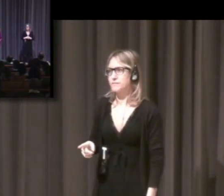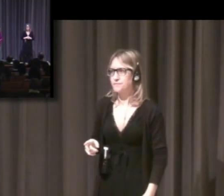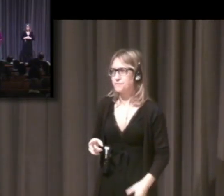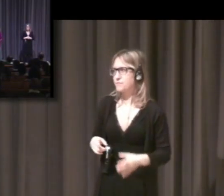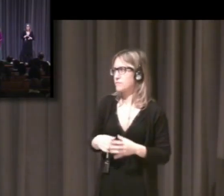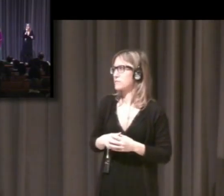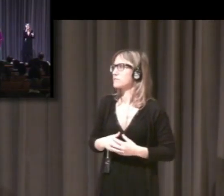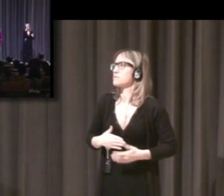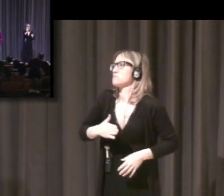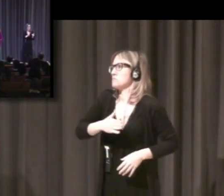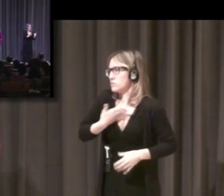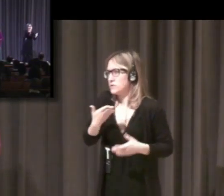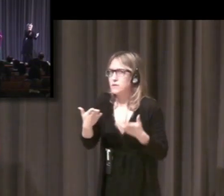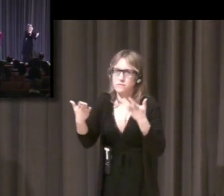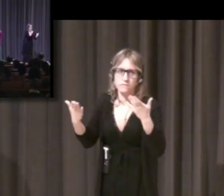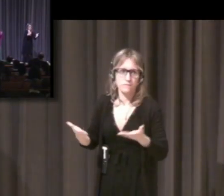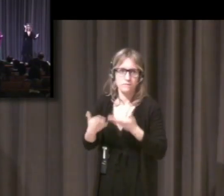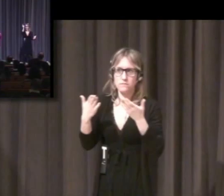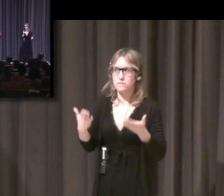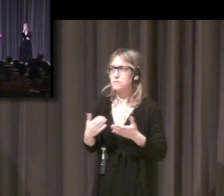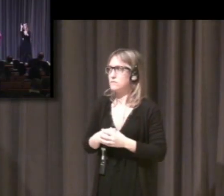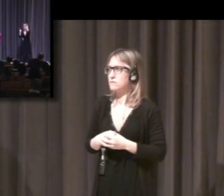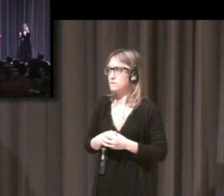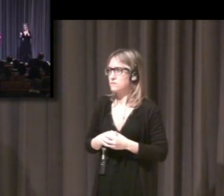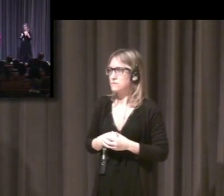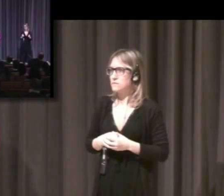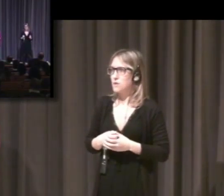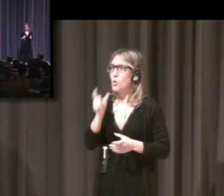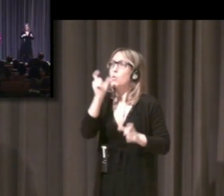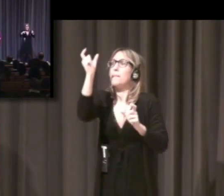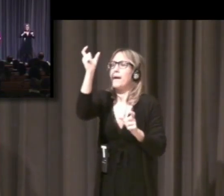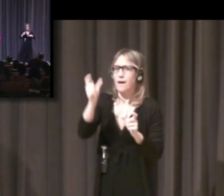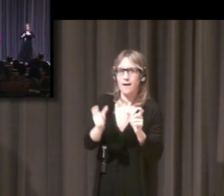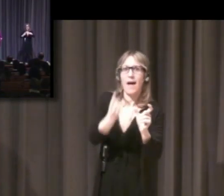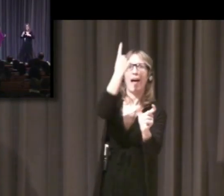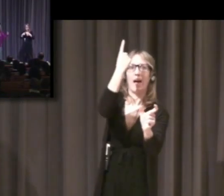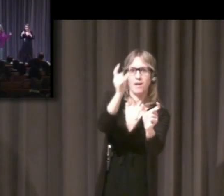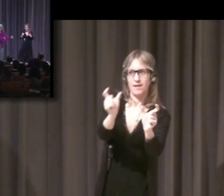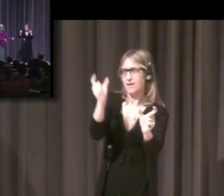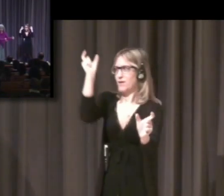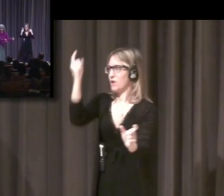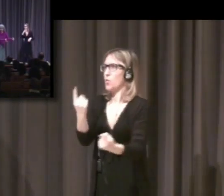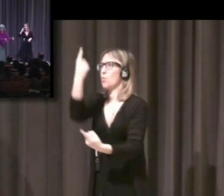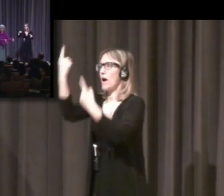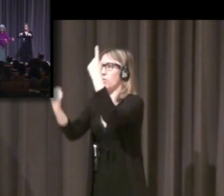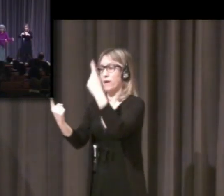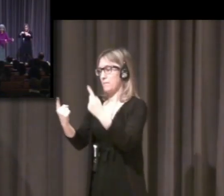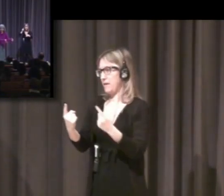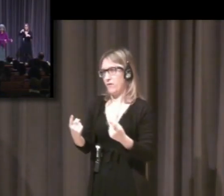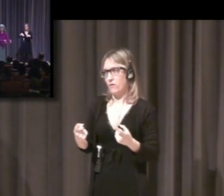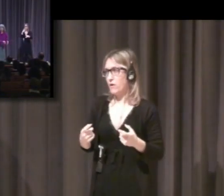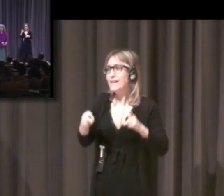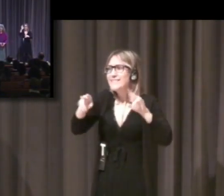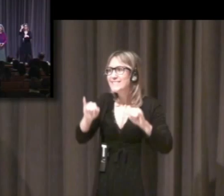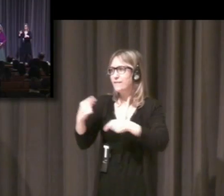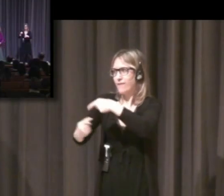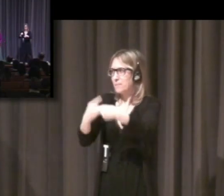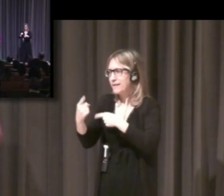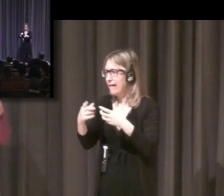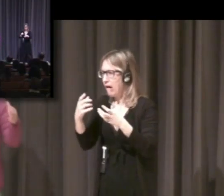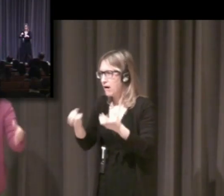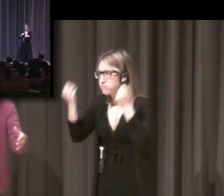it, even with family members. That's another 20%. Okay, now we're down here to the next group.